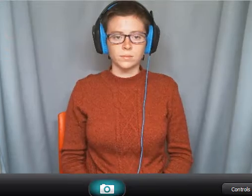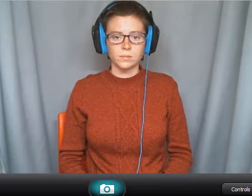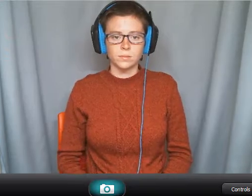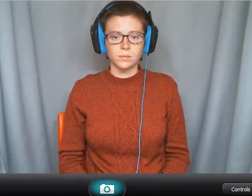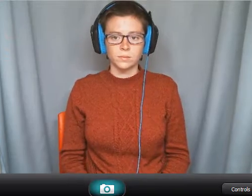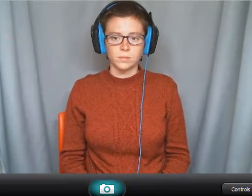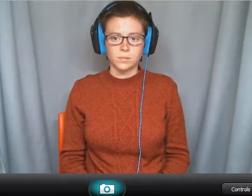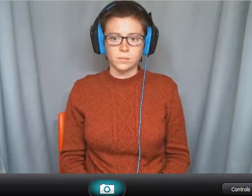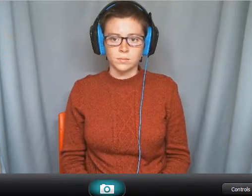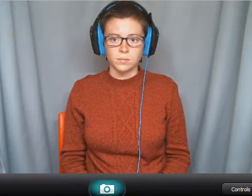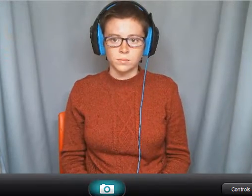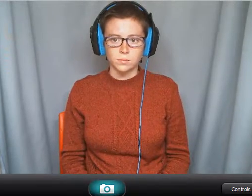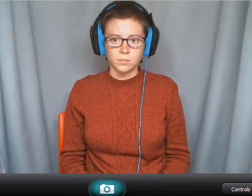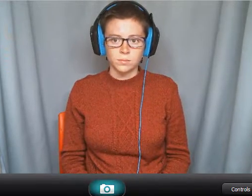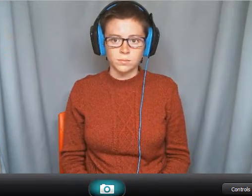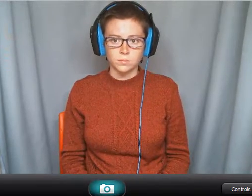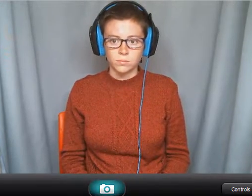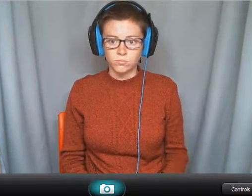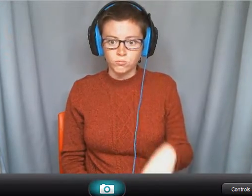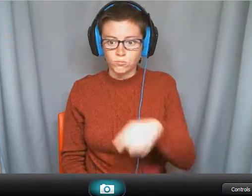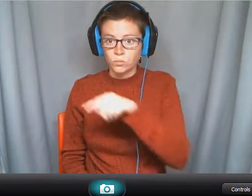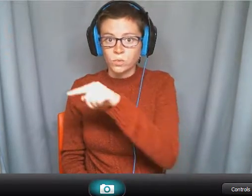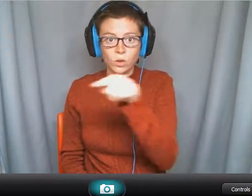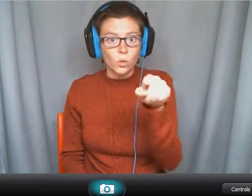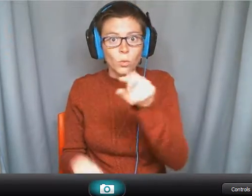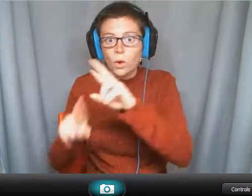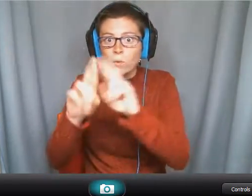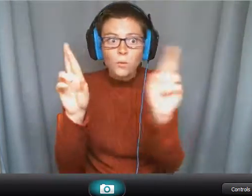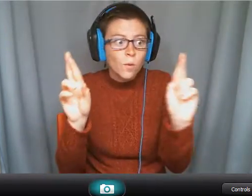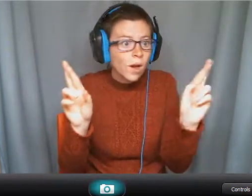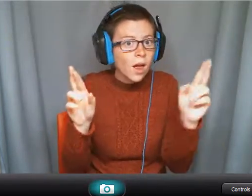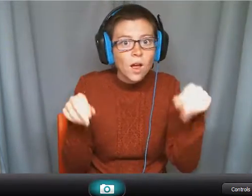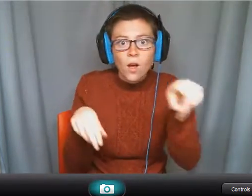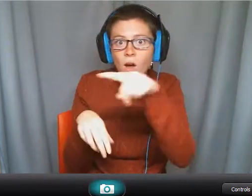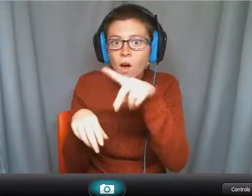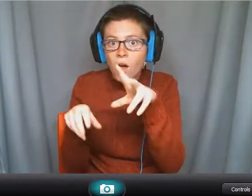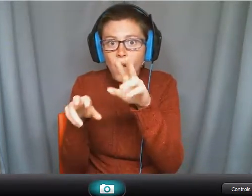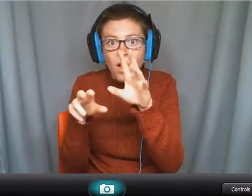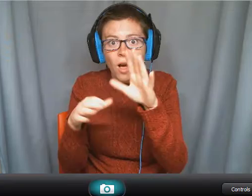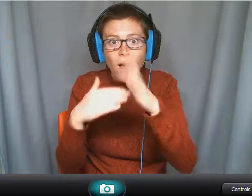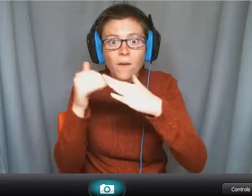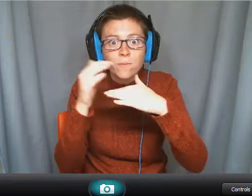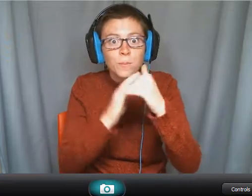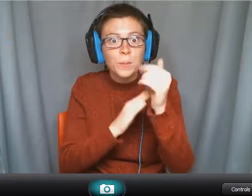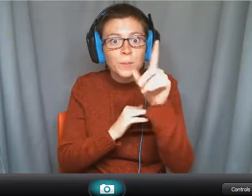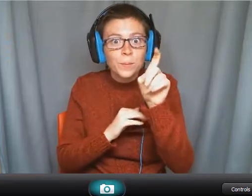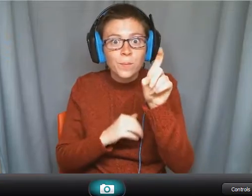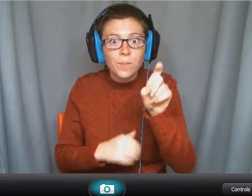All set? Everybody comfortable? Yep. Good.